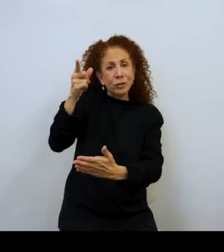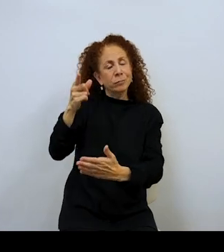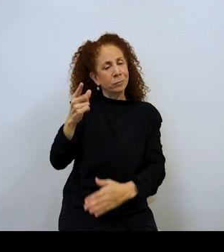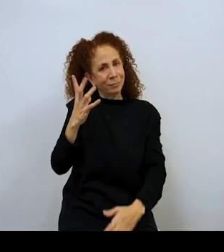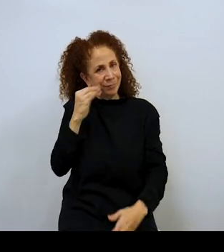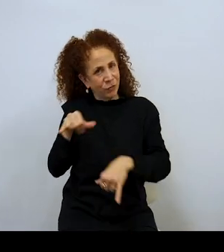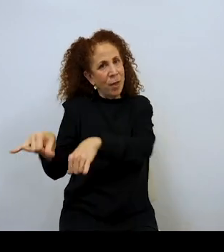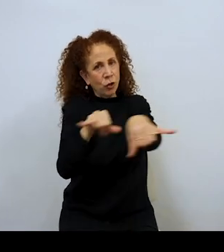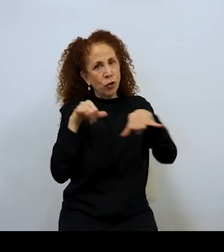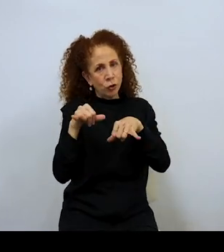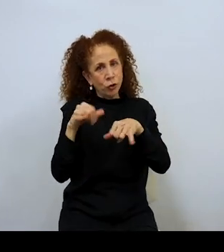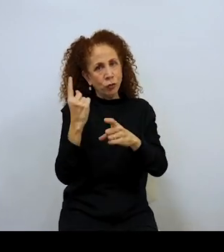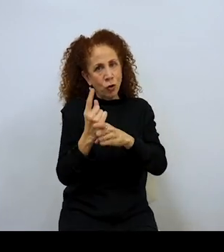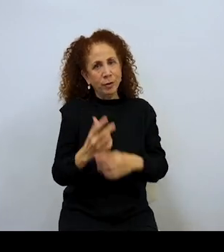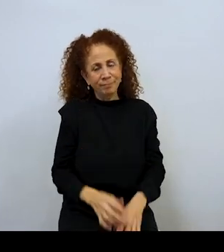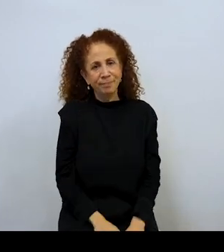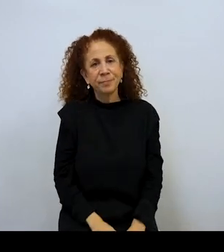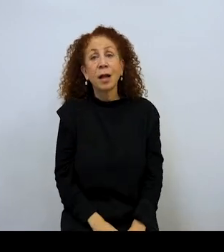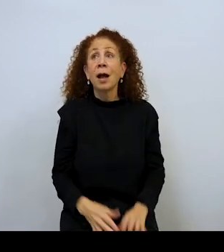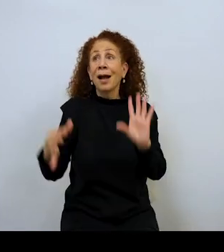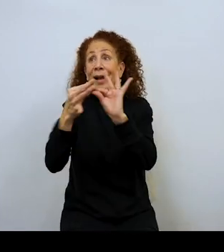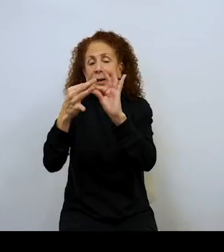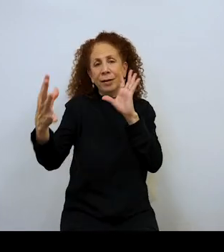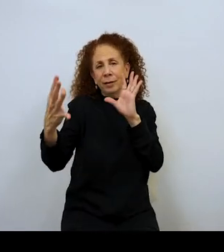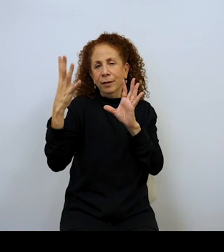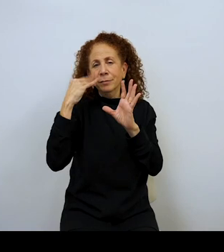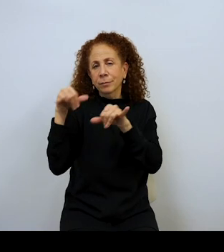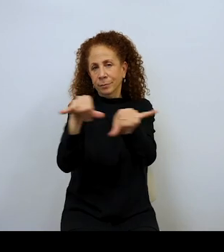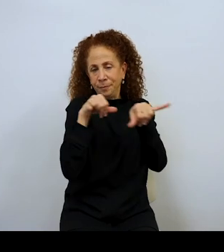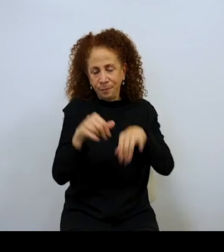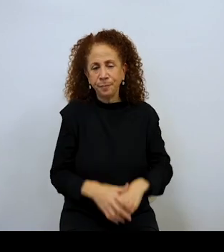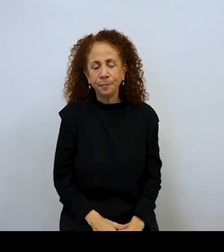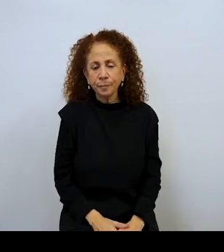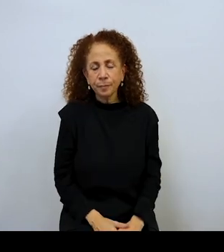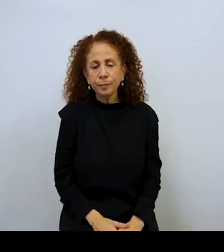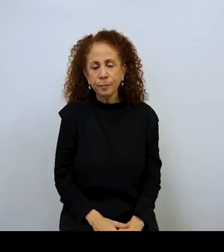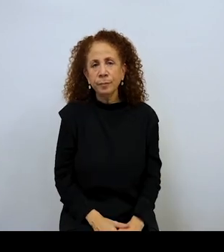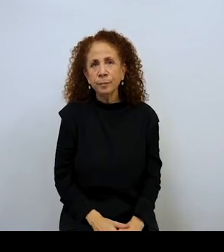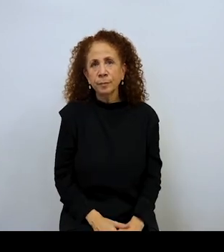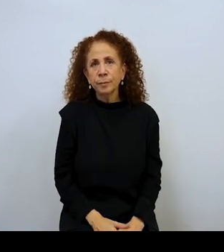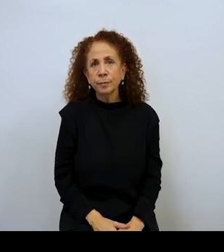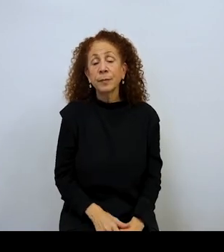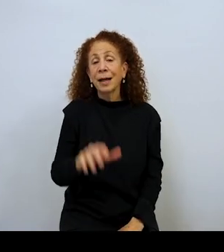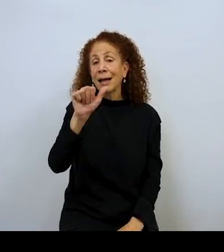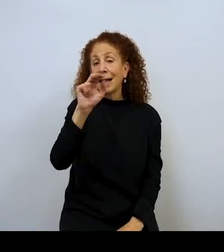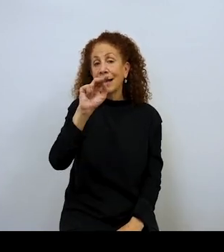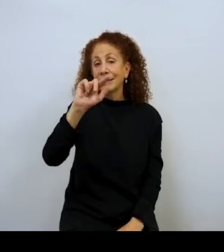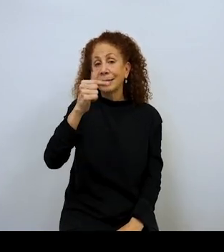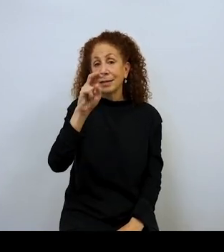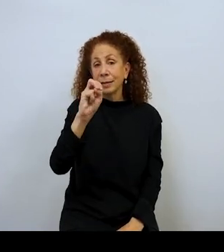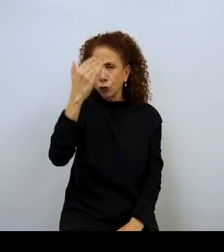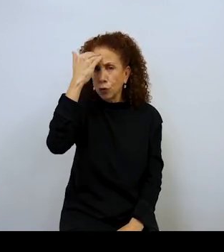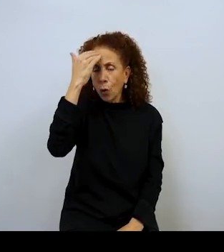familial thing of that coming together and the moving apart. But in terms of Antigone, because for those who missed it,